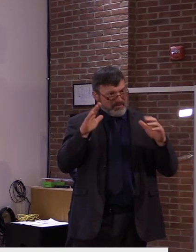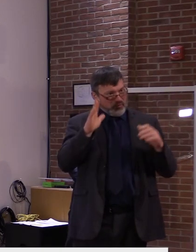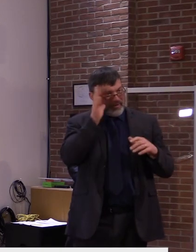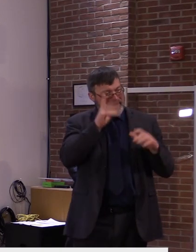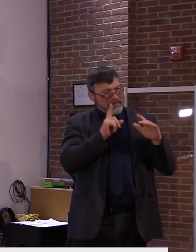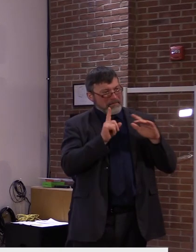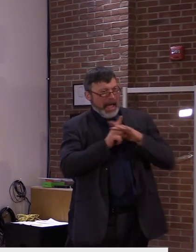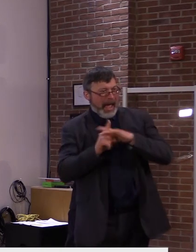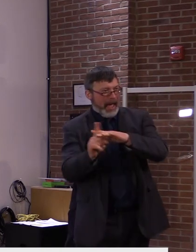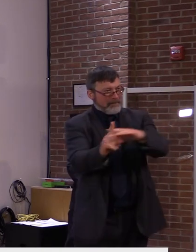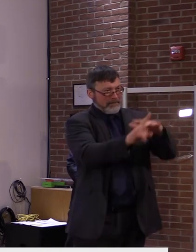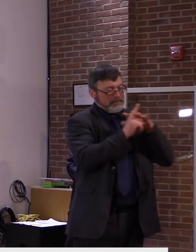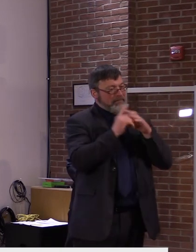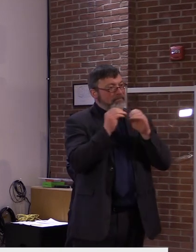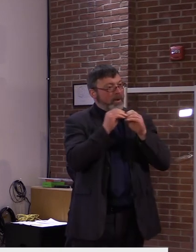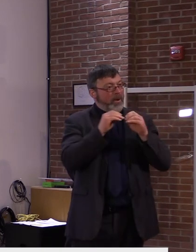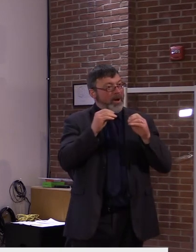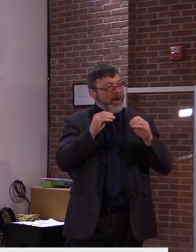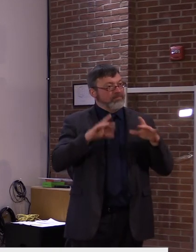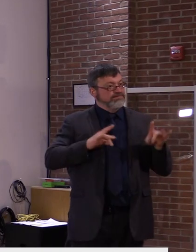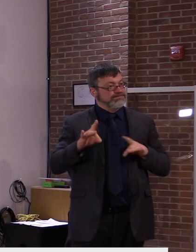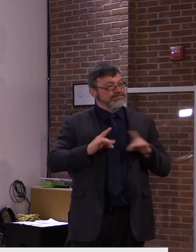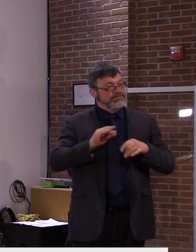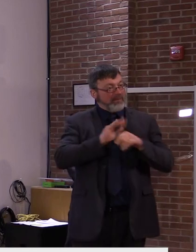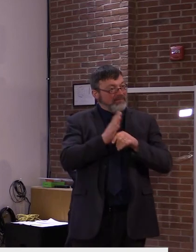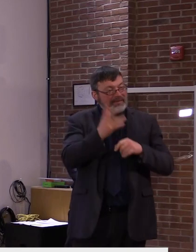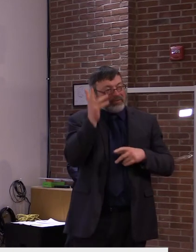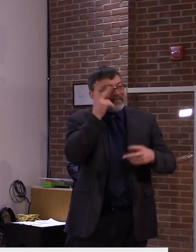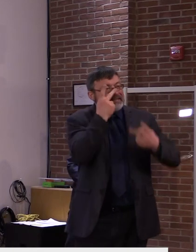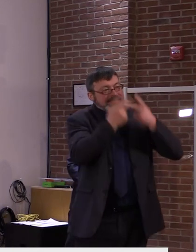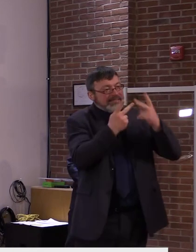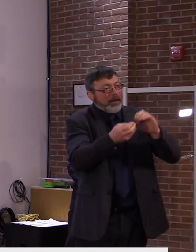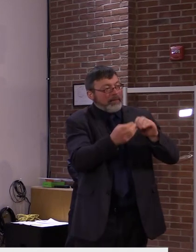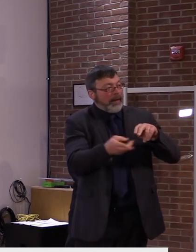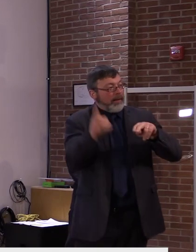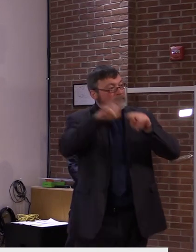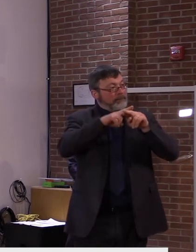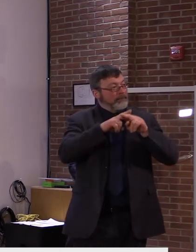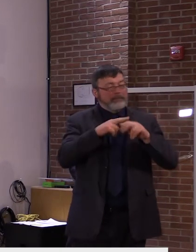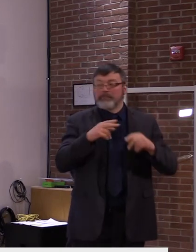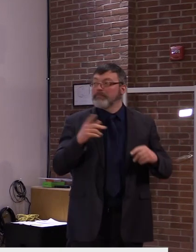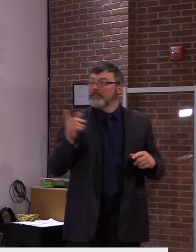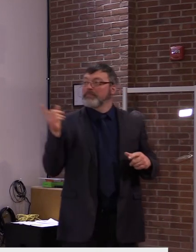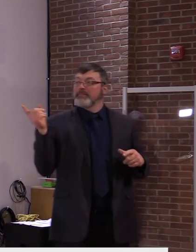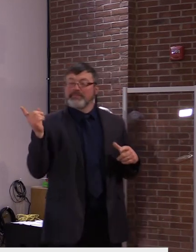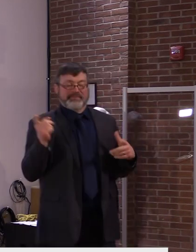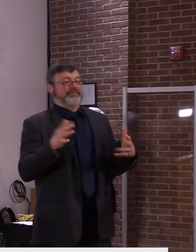Commissioner Levine, I'll let you try that one first.